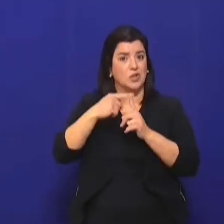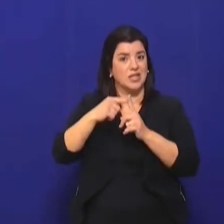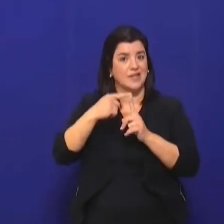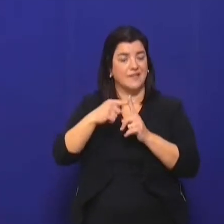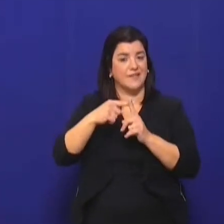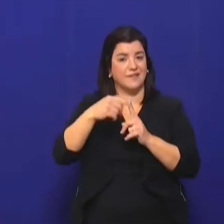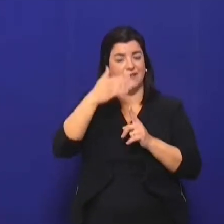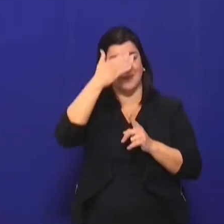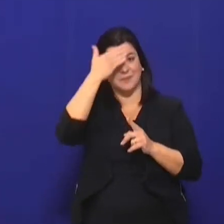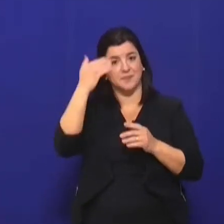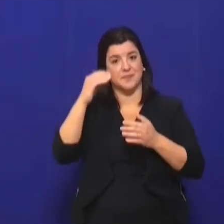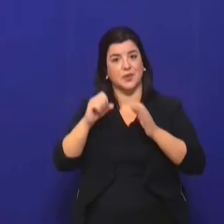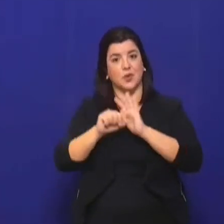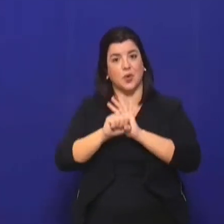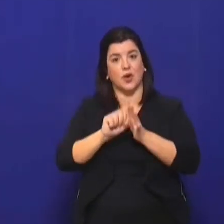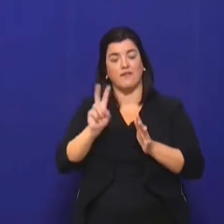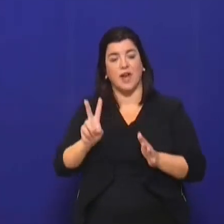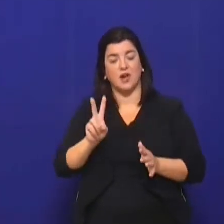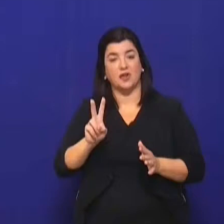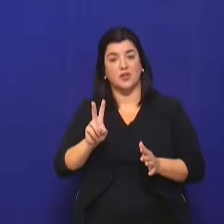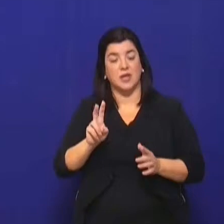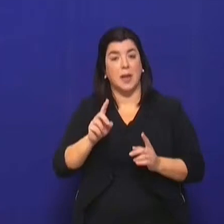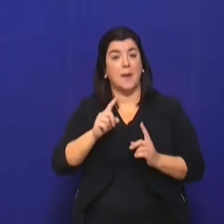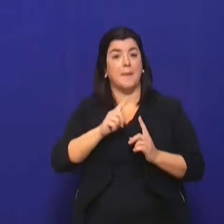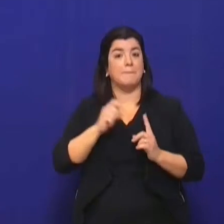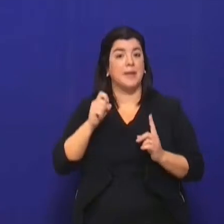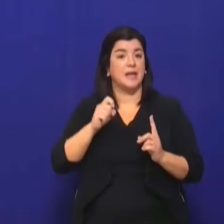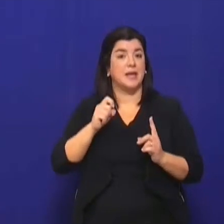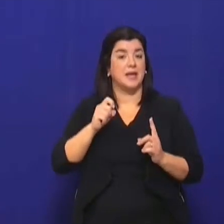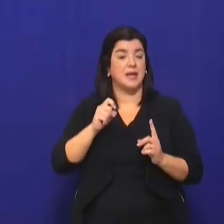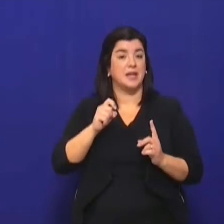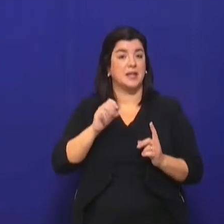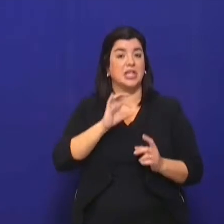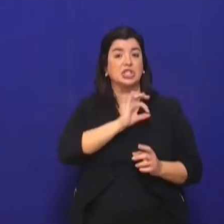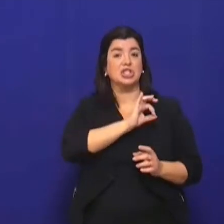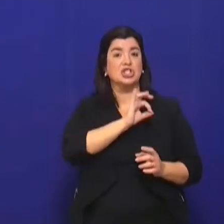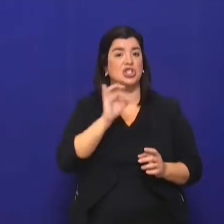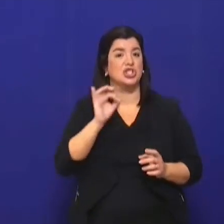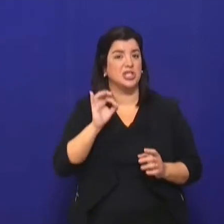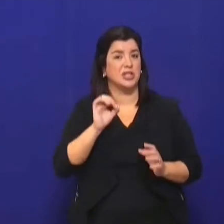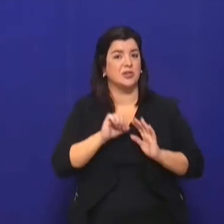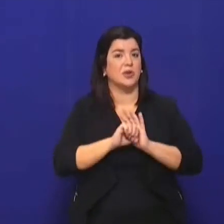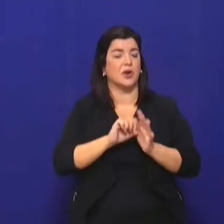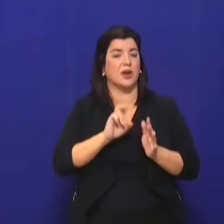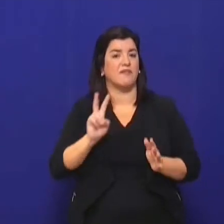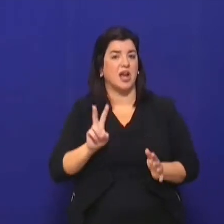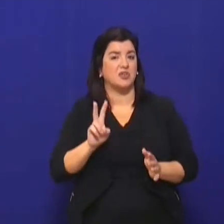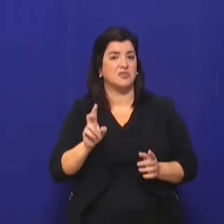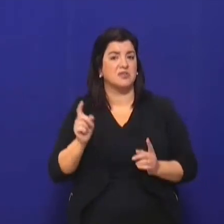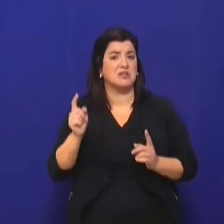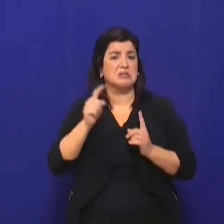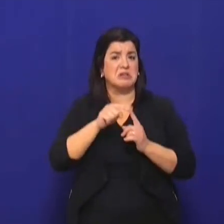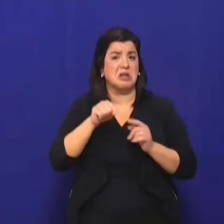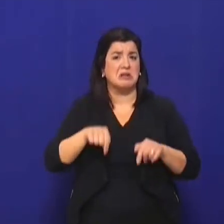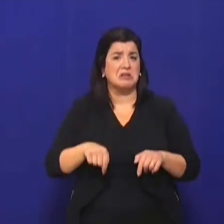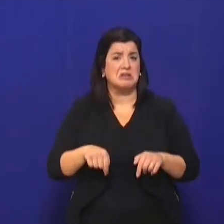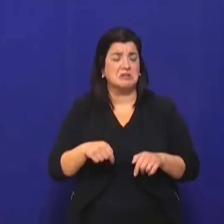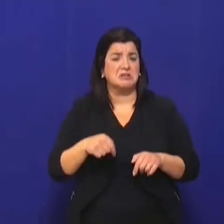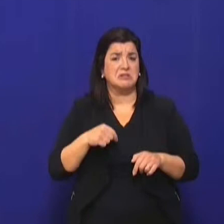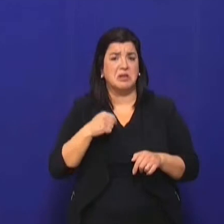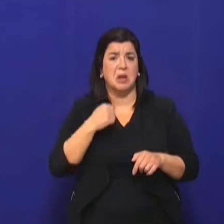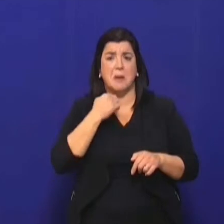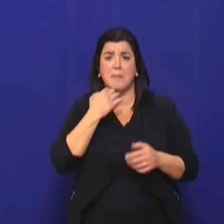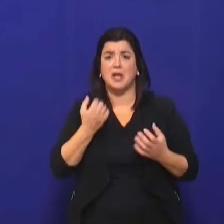l-aħħar ġimagħtejn ix dovuta għal-varjant. Pero sissat ma kellniex aġġornament dwar it-total ta'